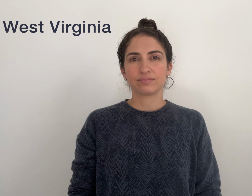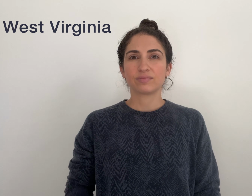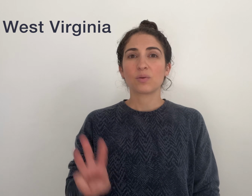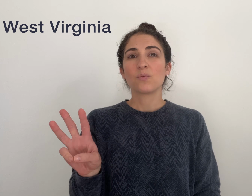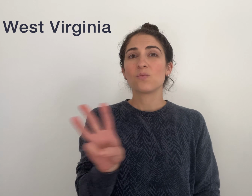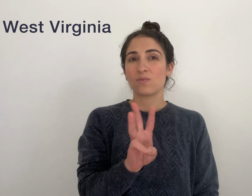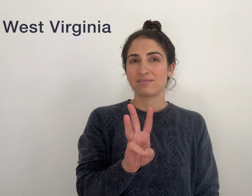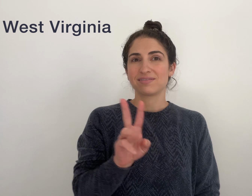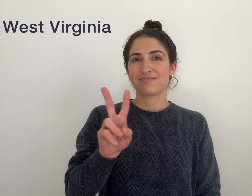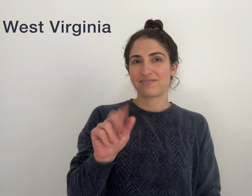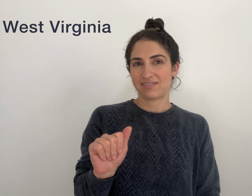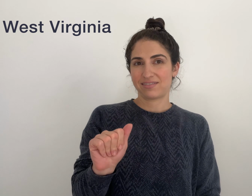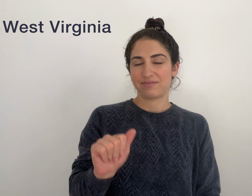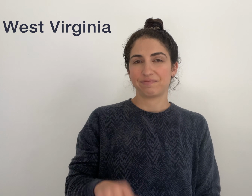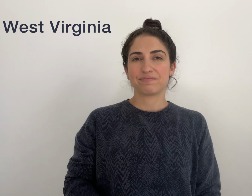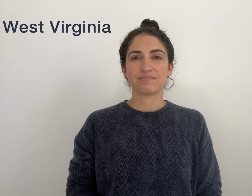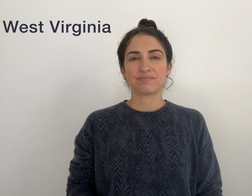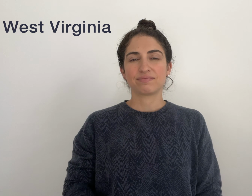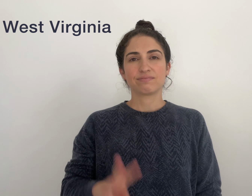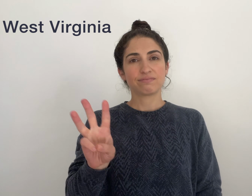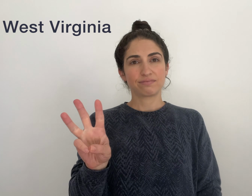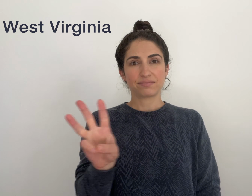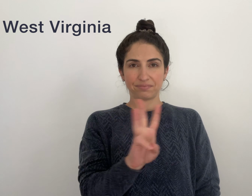or West Virginia,